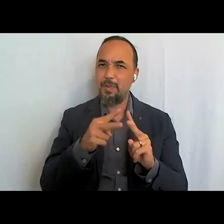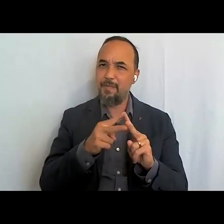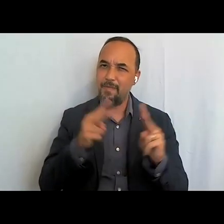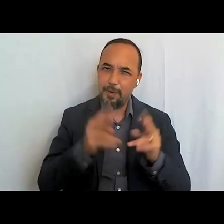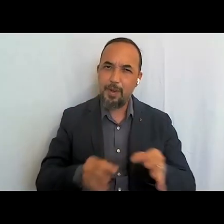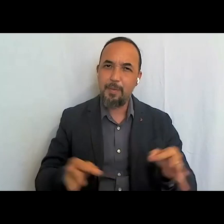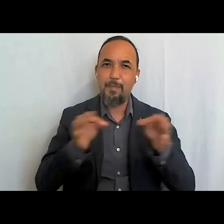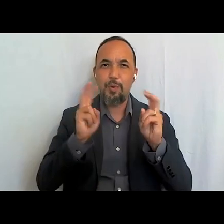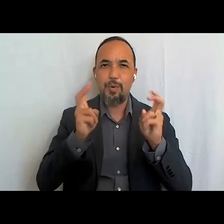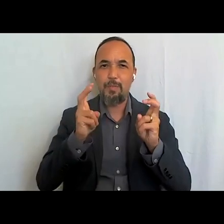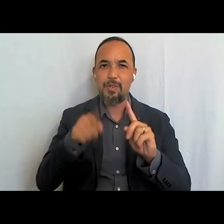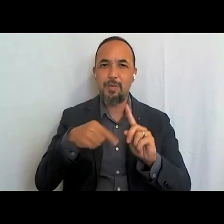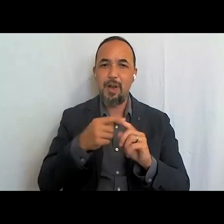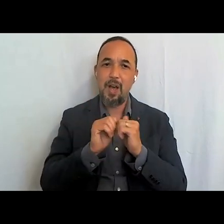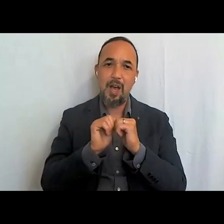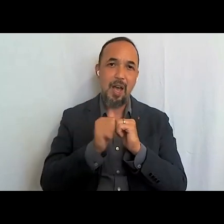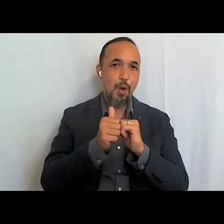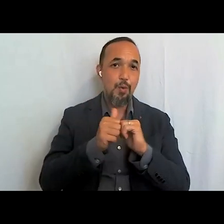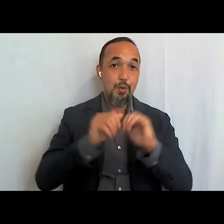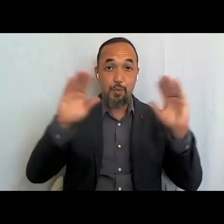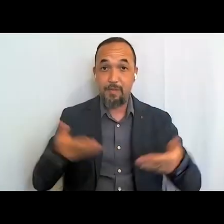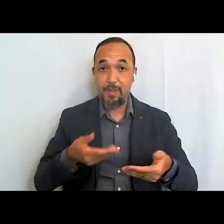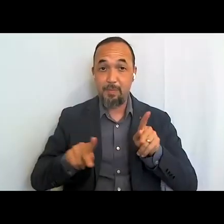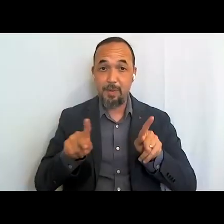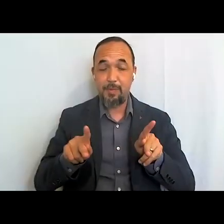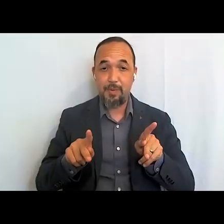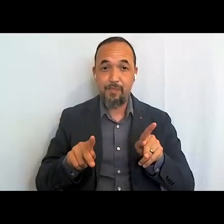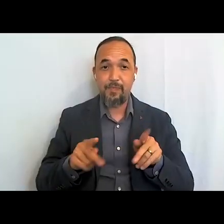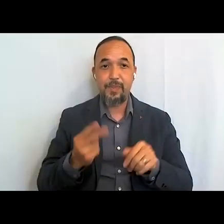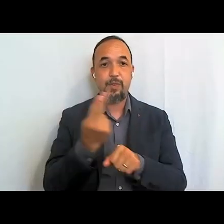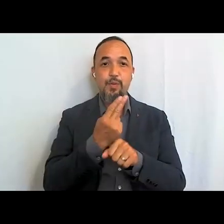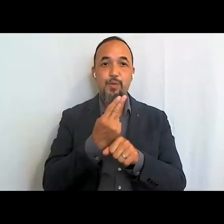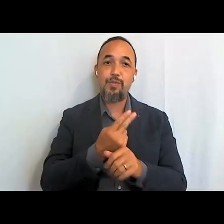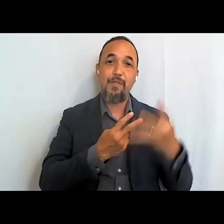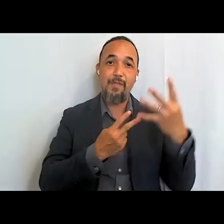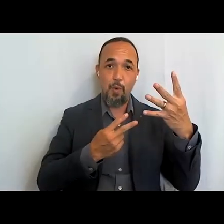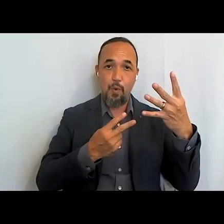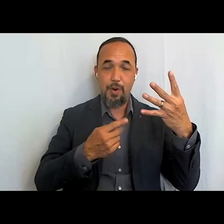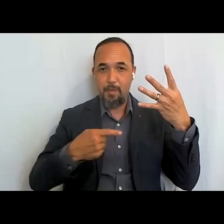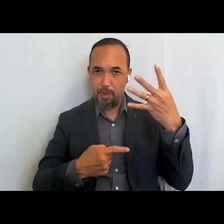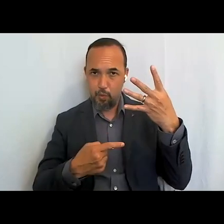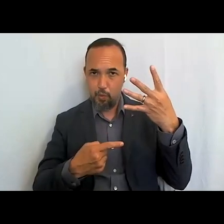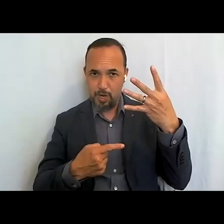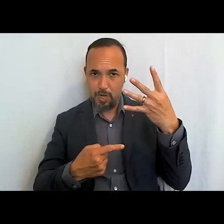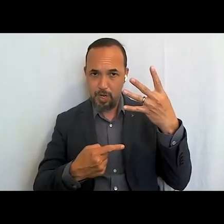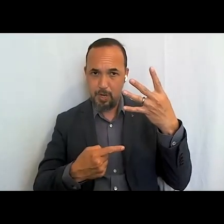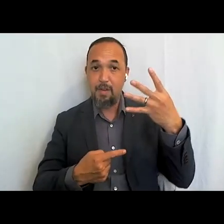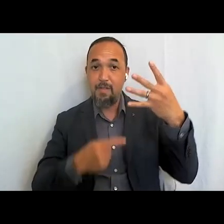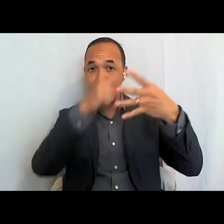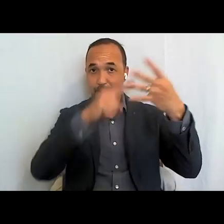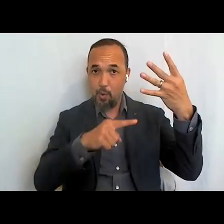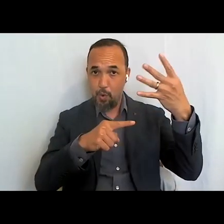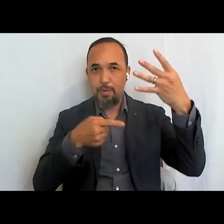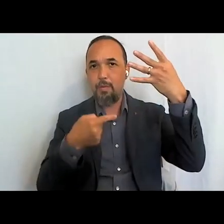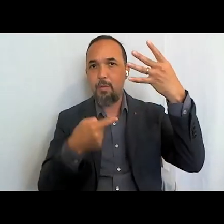anyone. How do you invite anyone? Well, you use the 4+1 system. It's 4+1, and it's